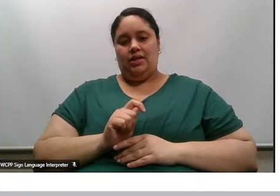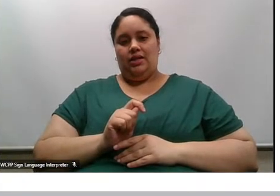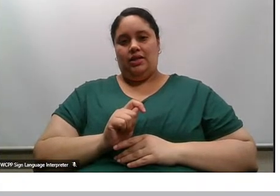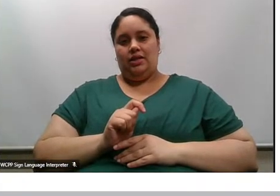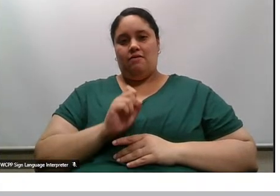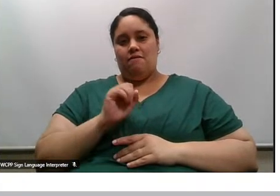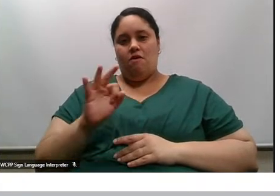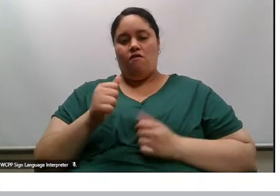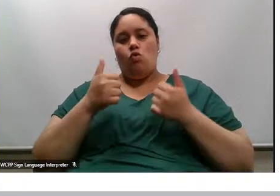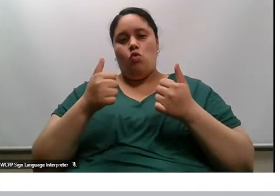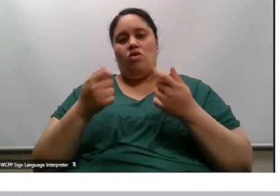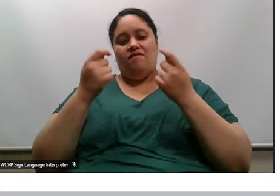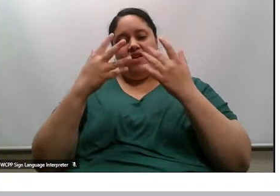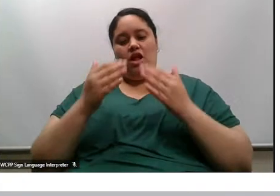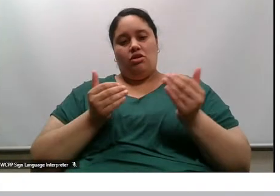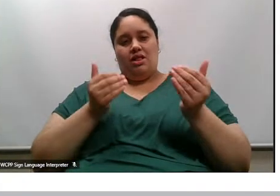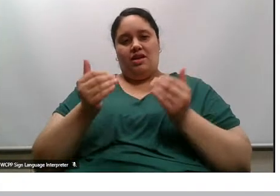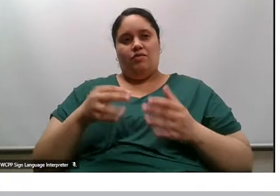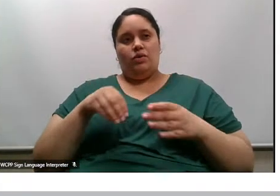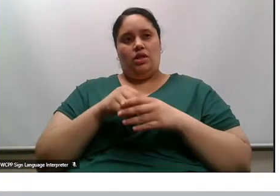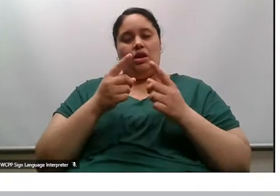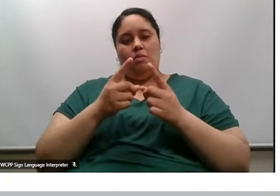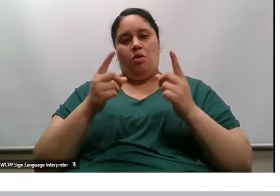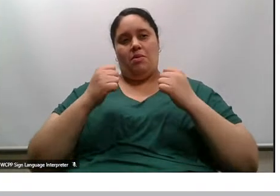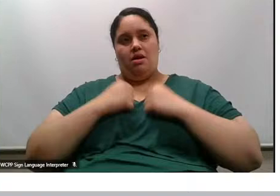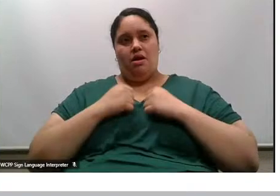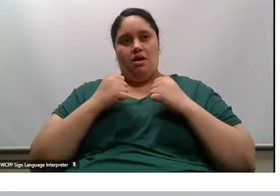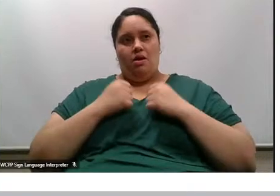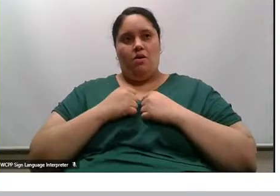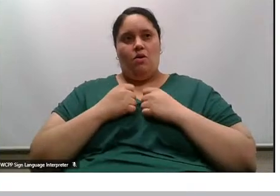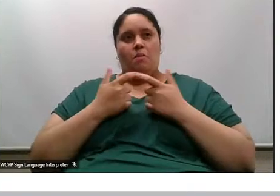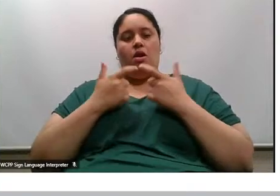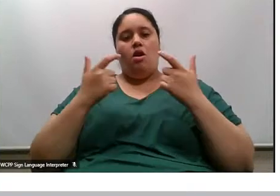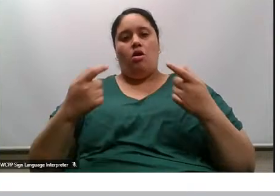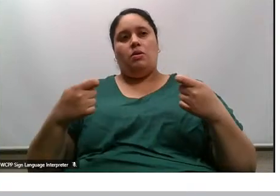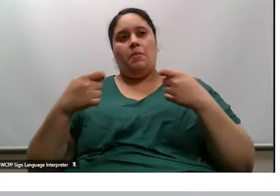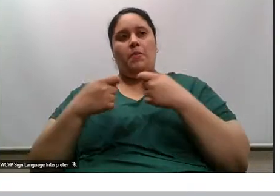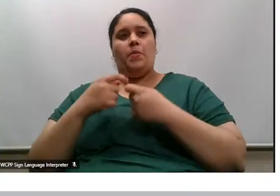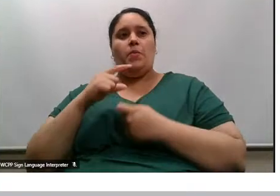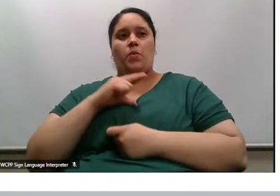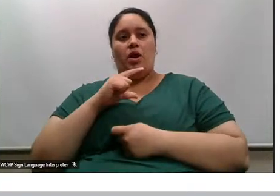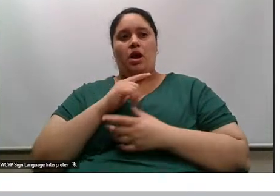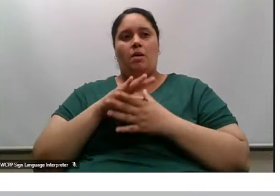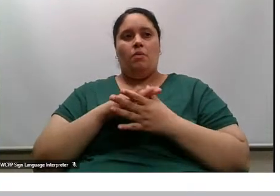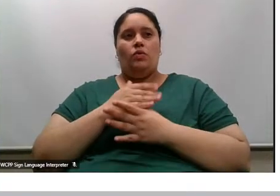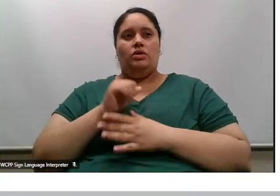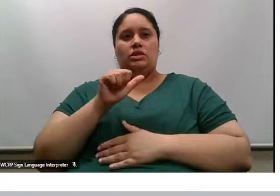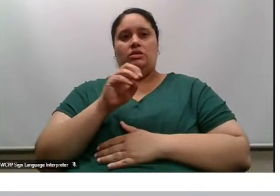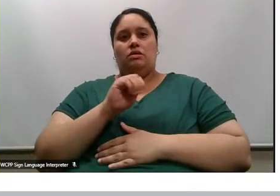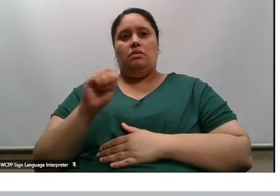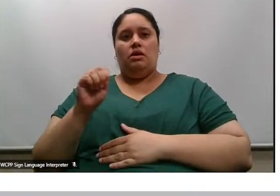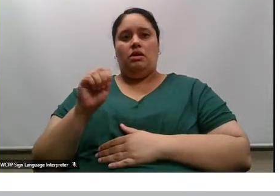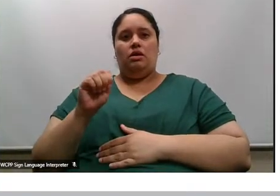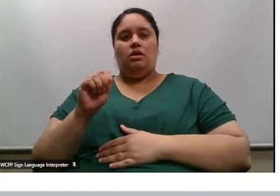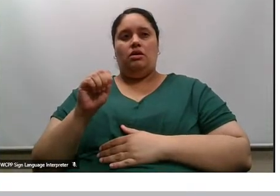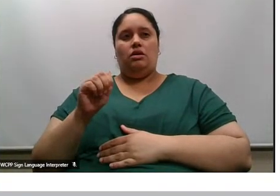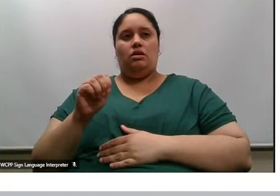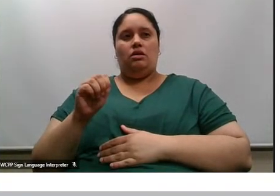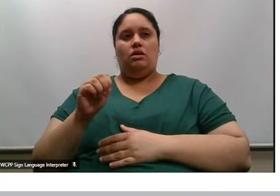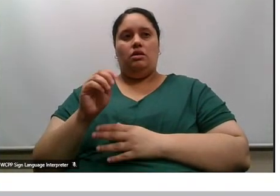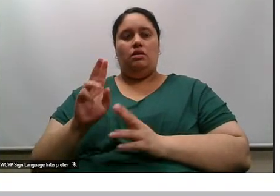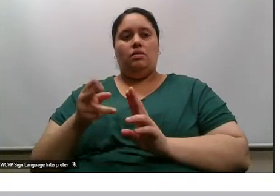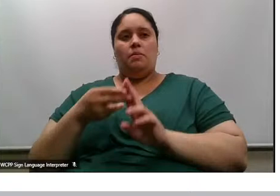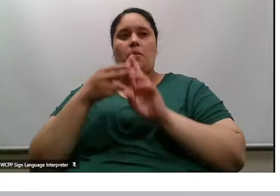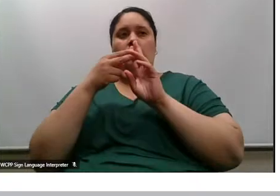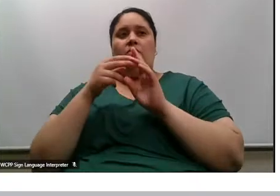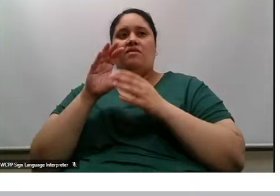of good financial governance within the department, but it's largely attributed to about 6 million that was earmarked funding that we couldn't